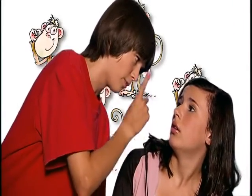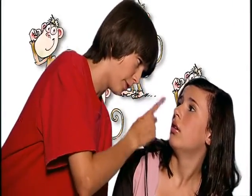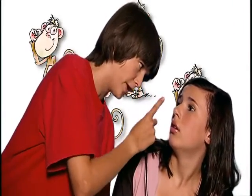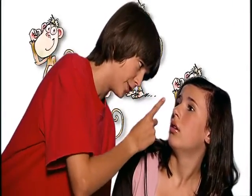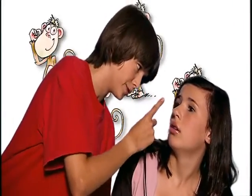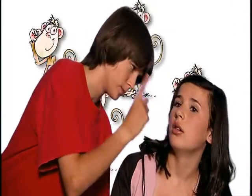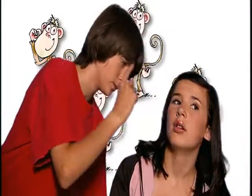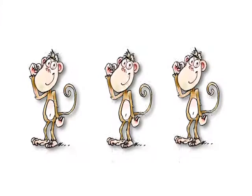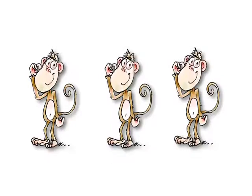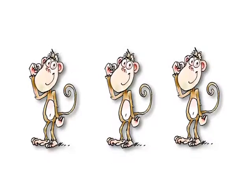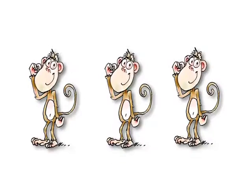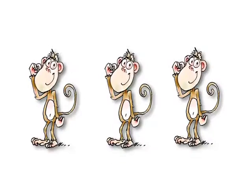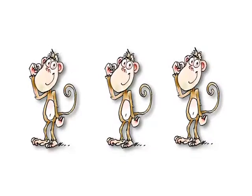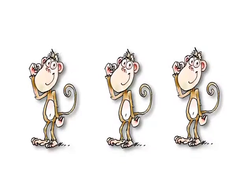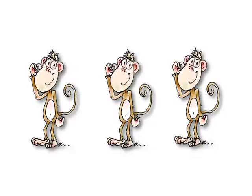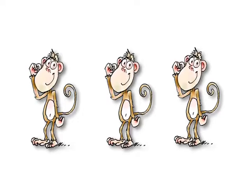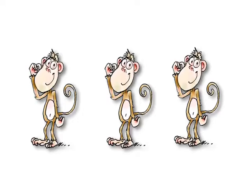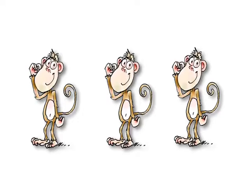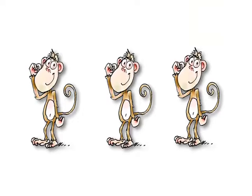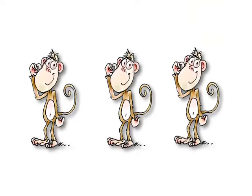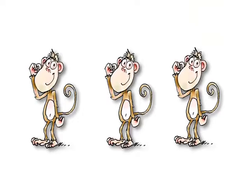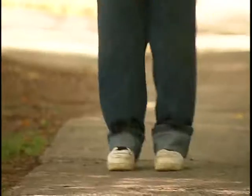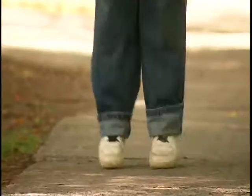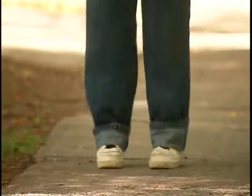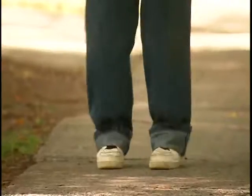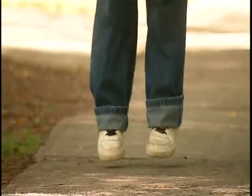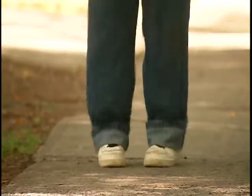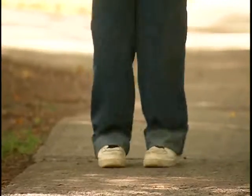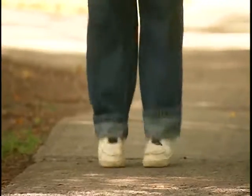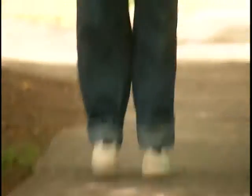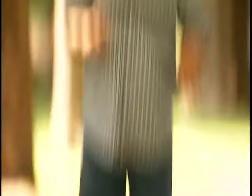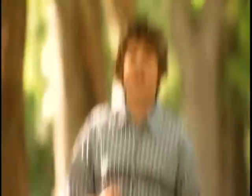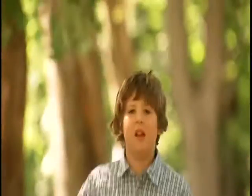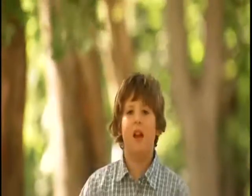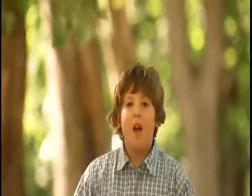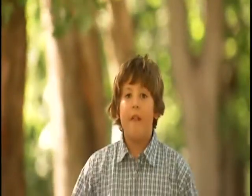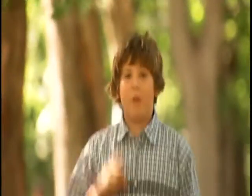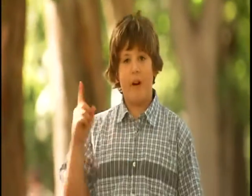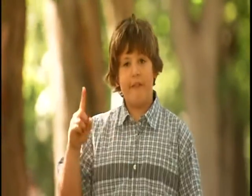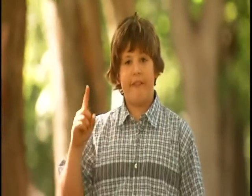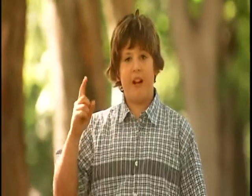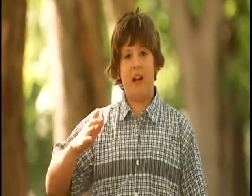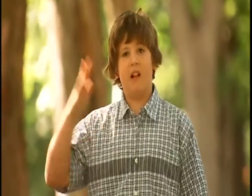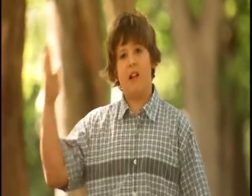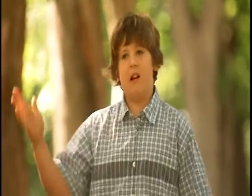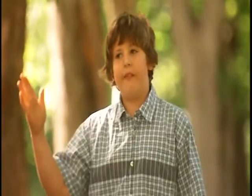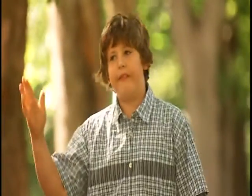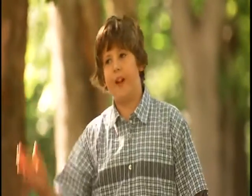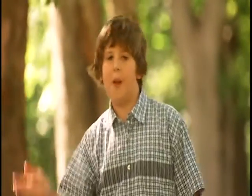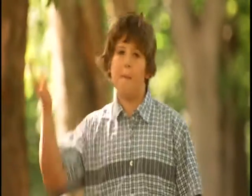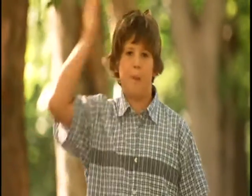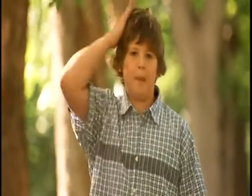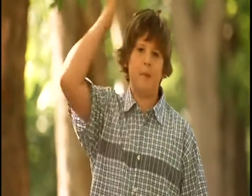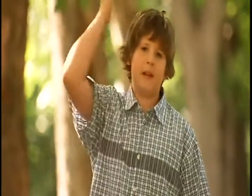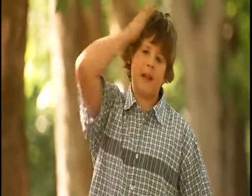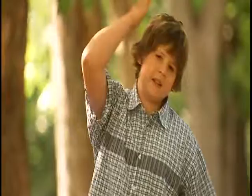bed. 3 little monkeys jumping on the bed. 1 fell off and bumped his